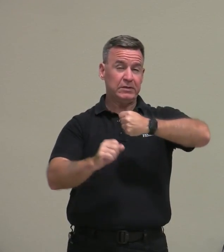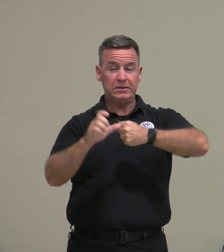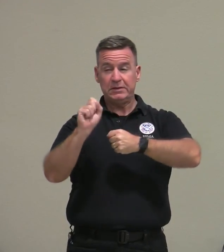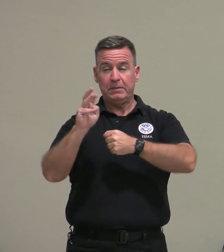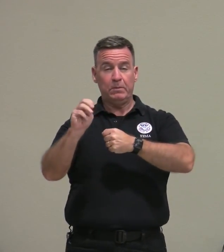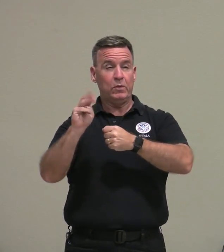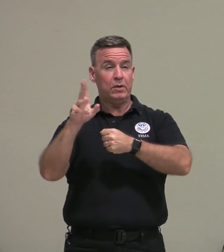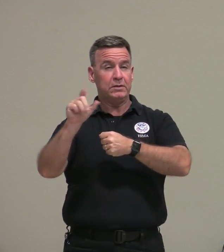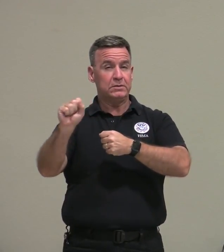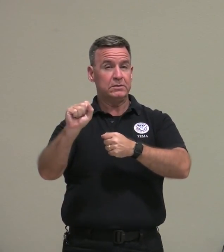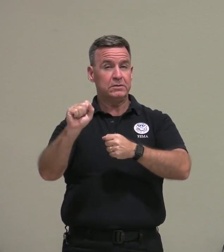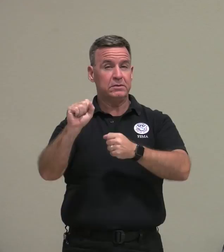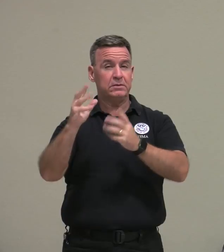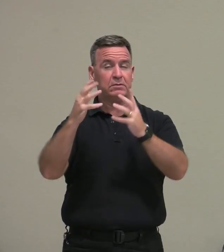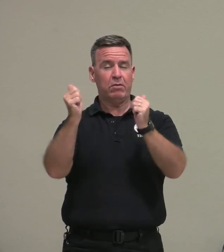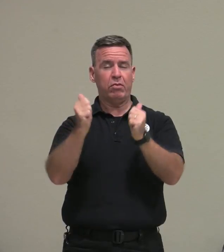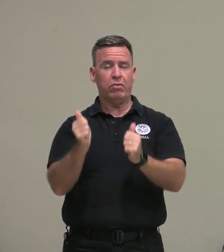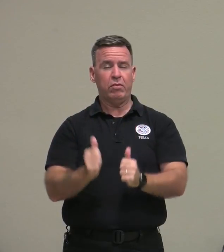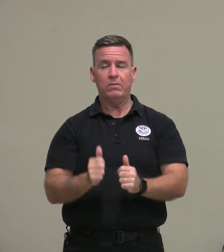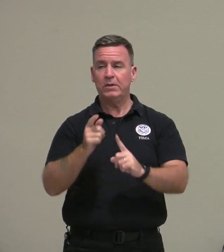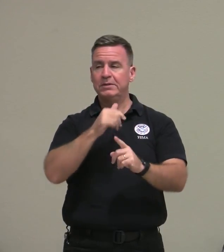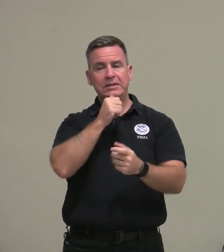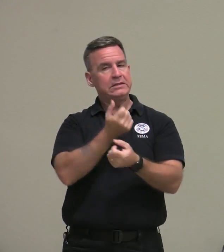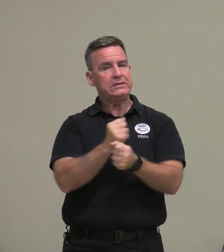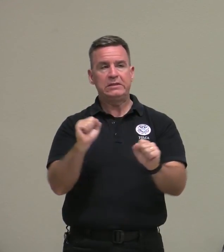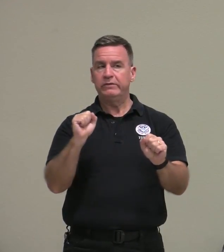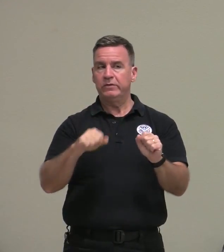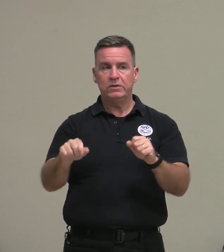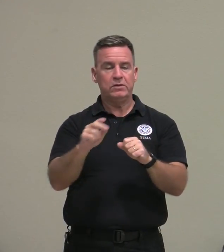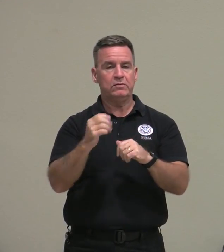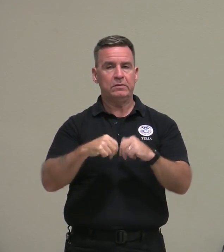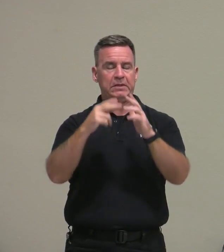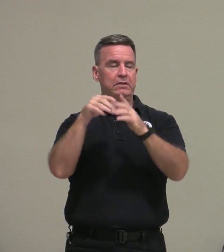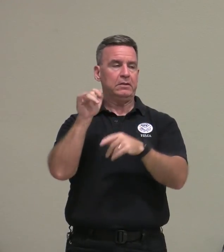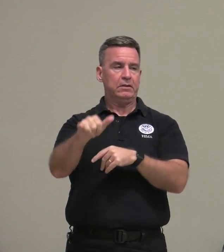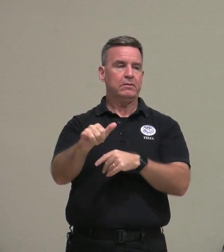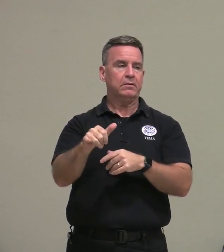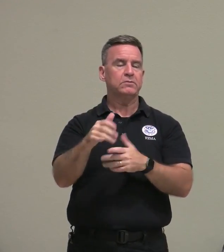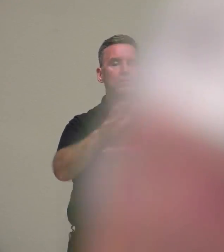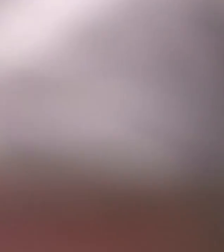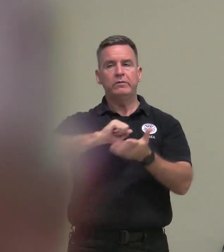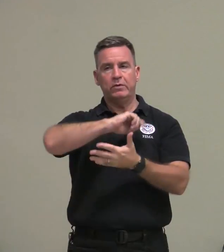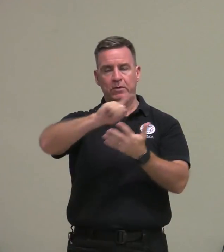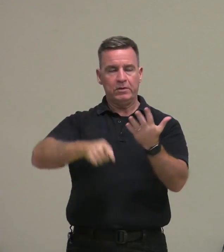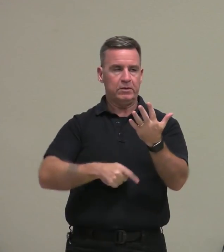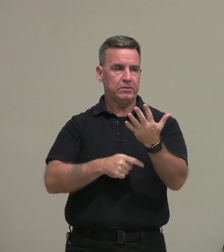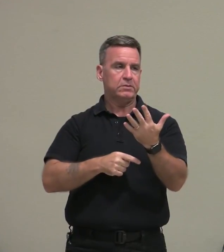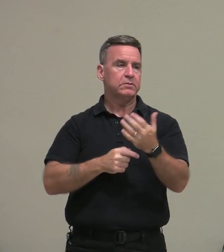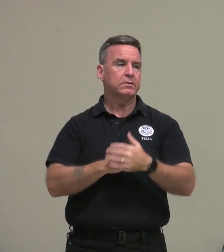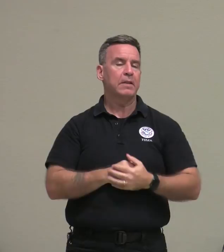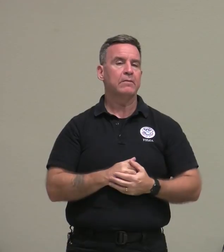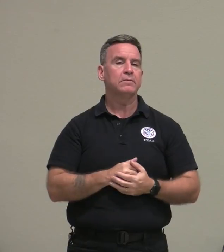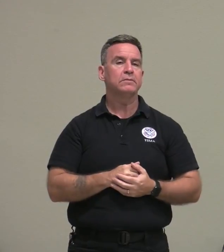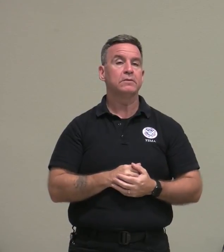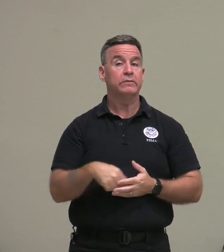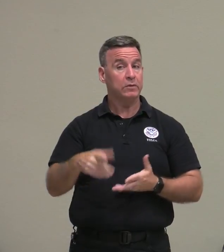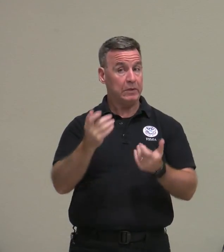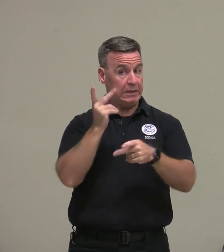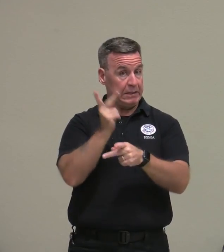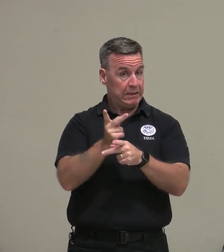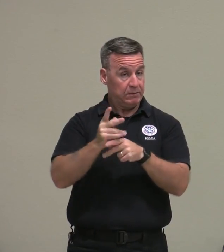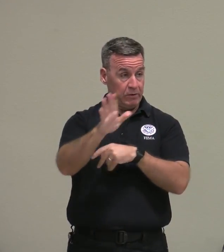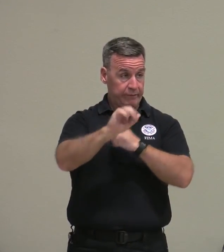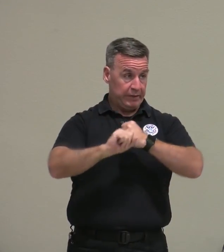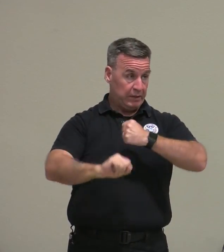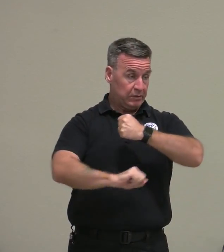walls has been degraded to the point it's not safe for you to rebuild. So we remove those through our program. If you want to keep